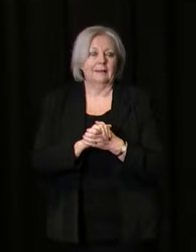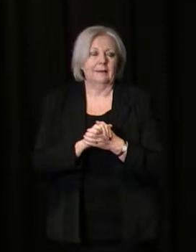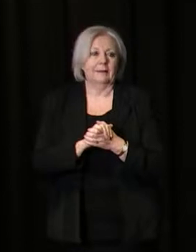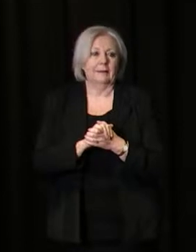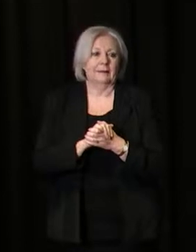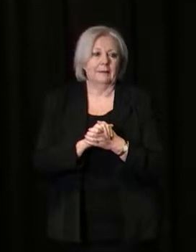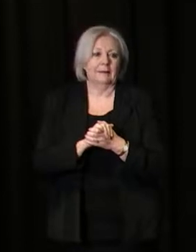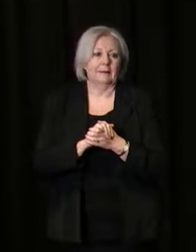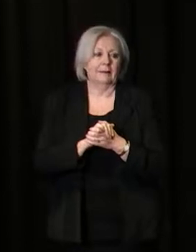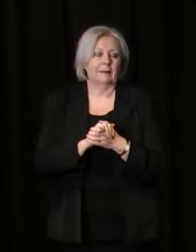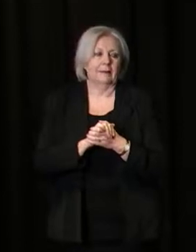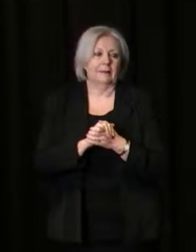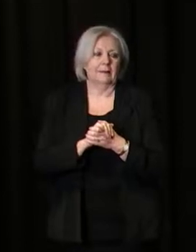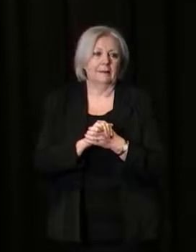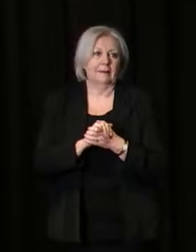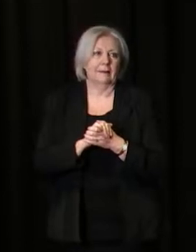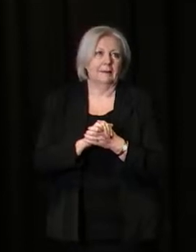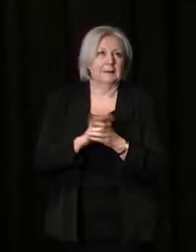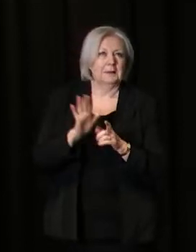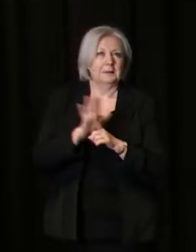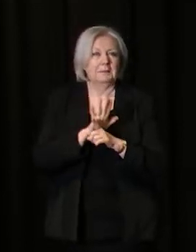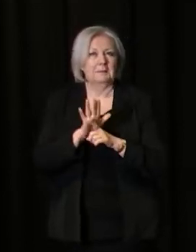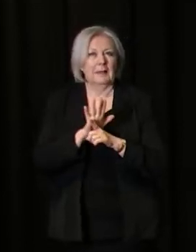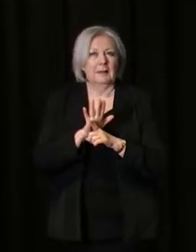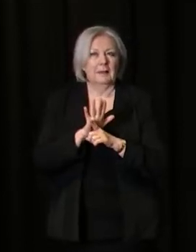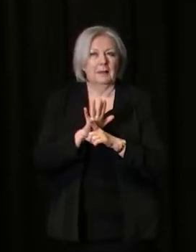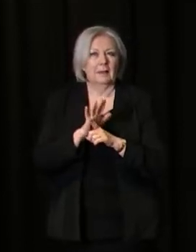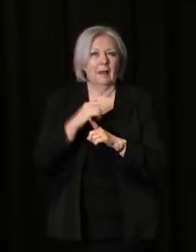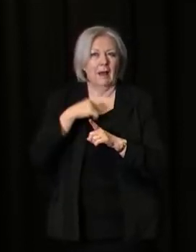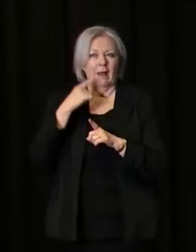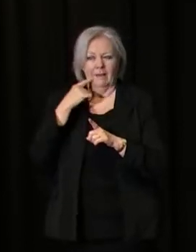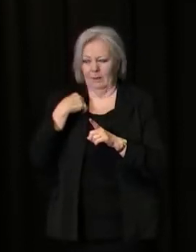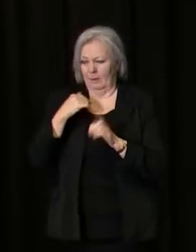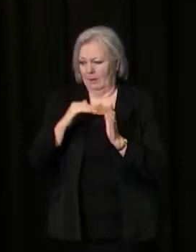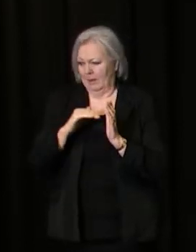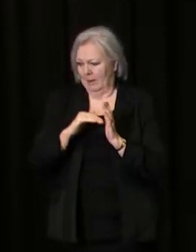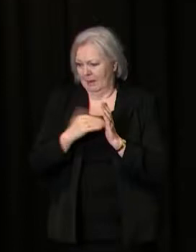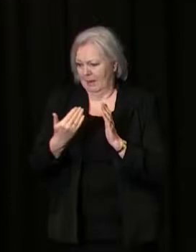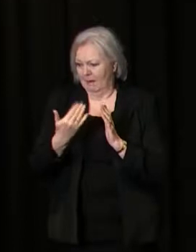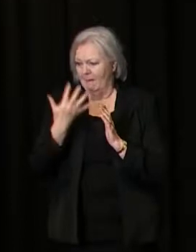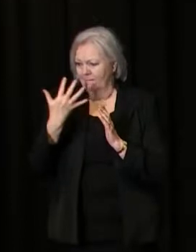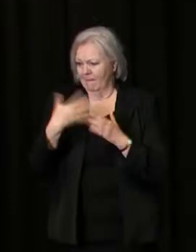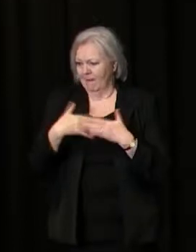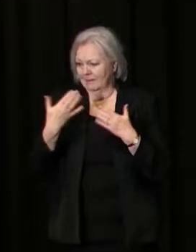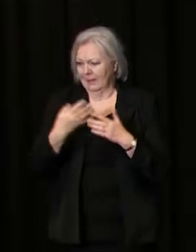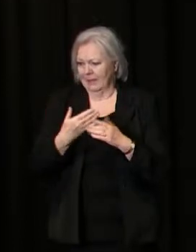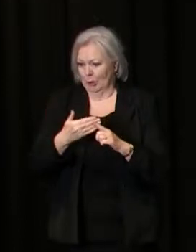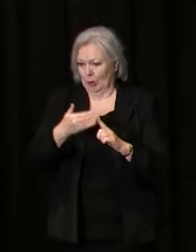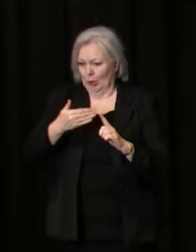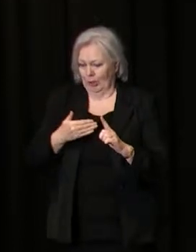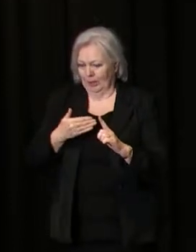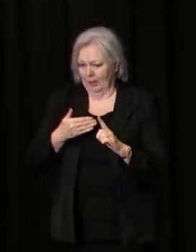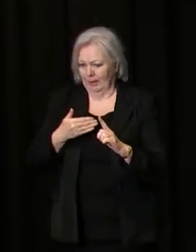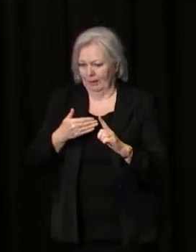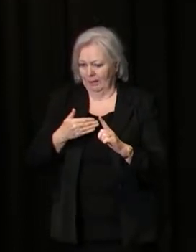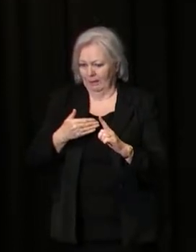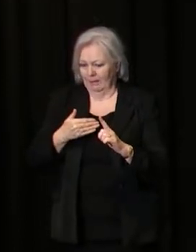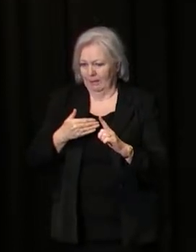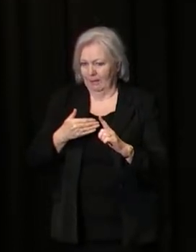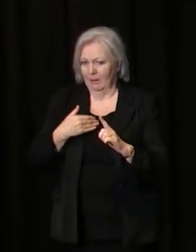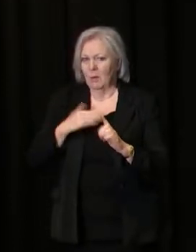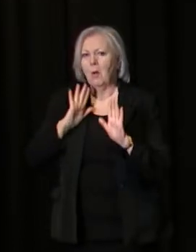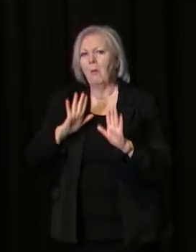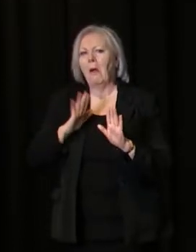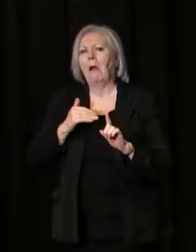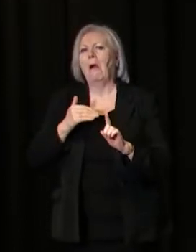the... So we were about 5 days early on 70%, and we didn't wait till the 26th. We brought it forward, and that's why we opened